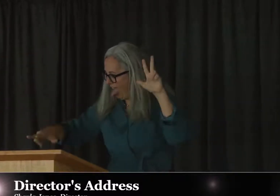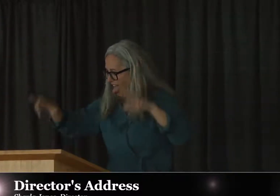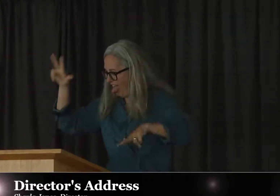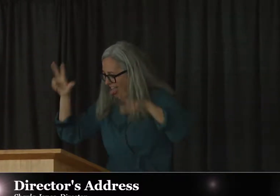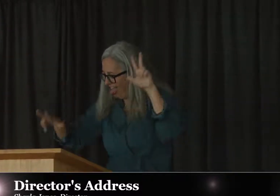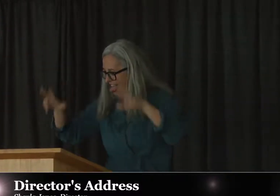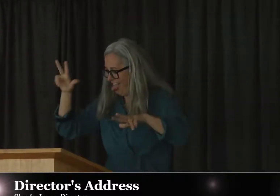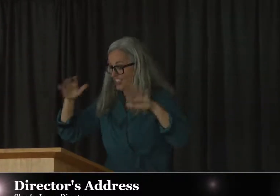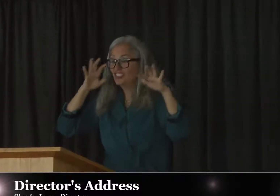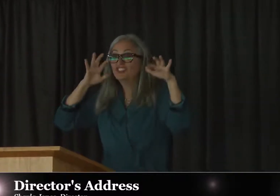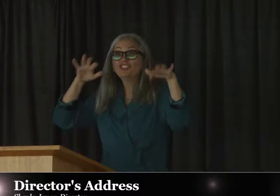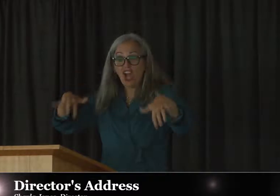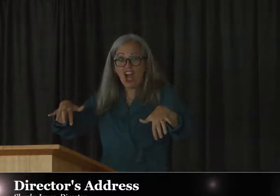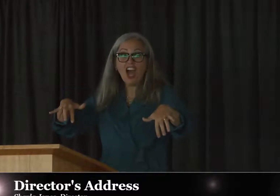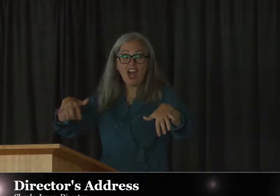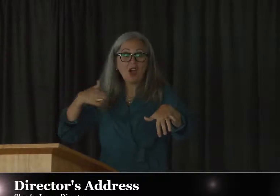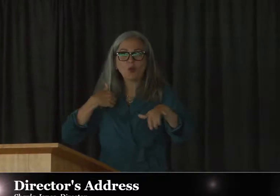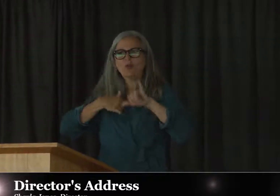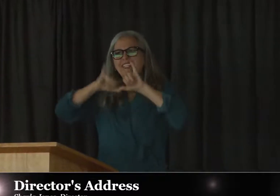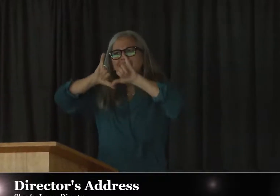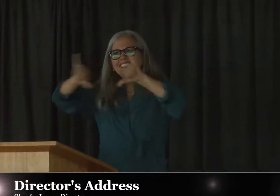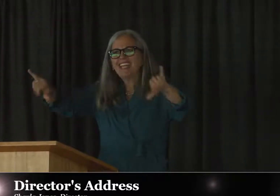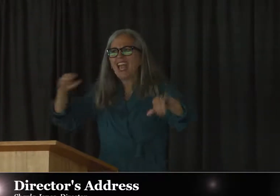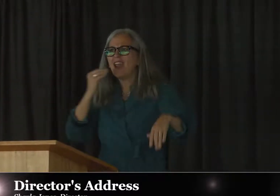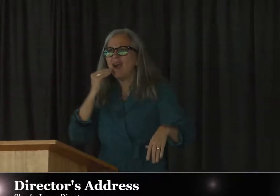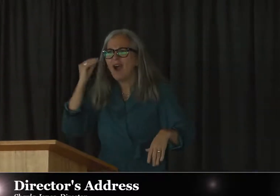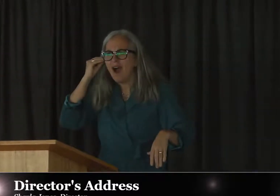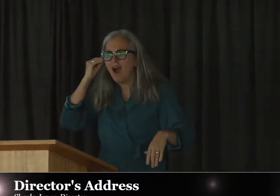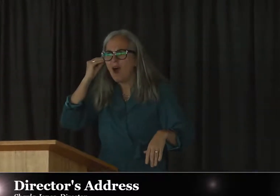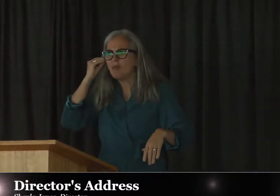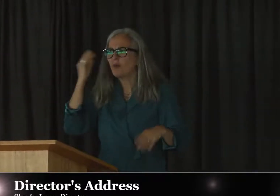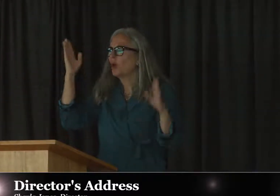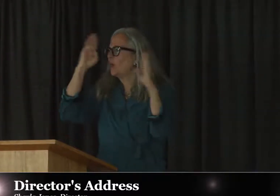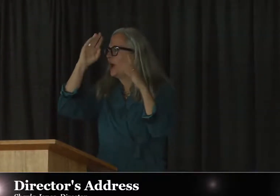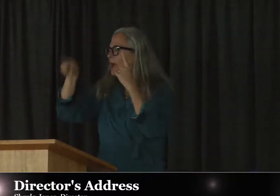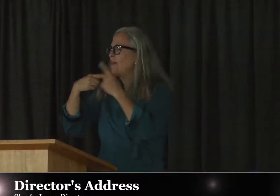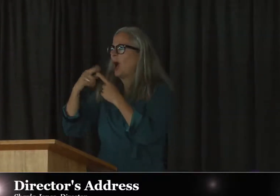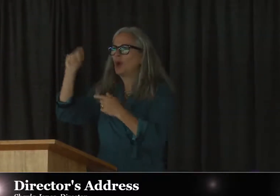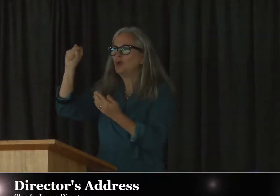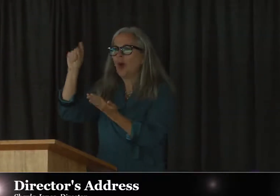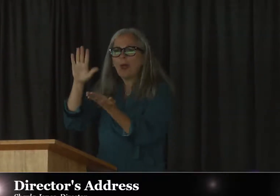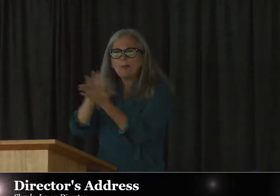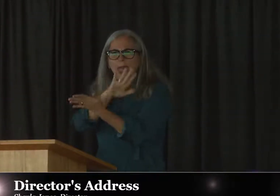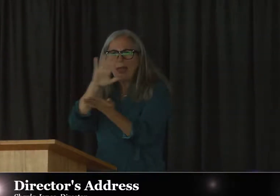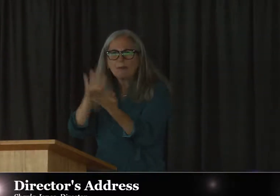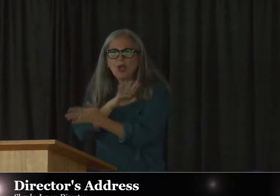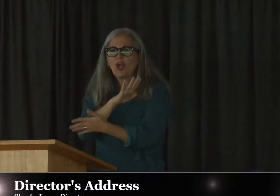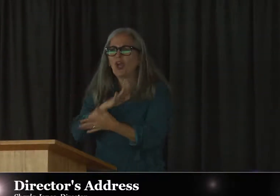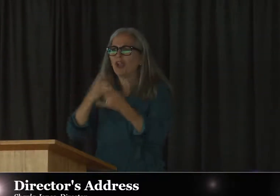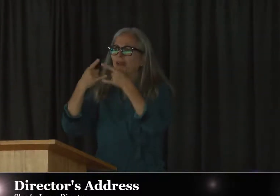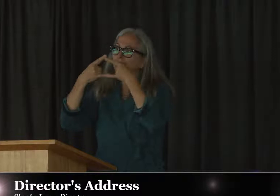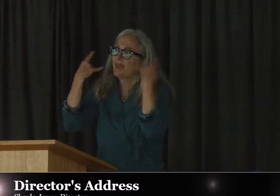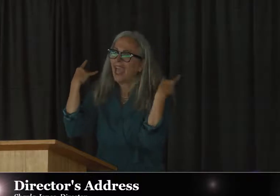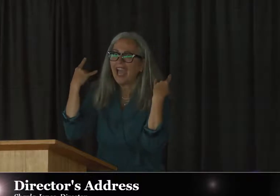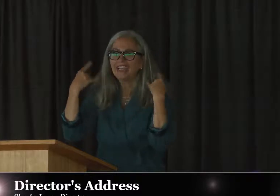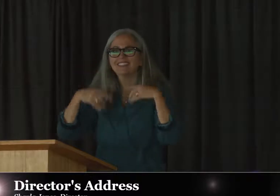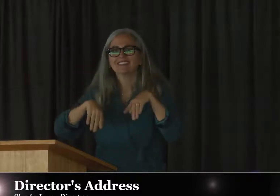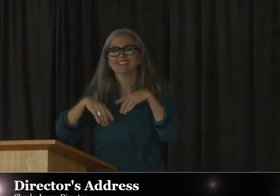very well. It was new for everybody and we were all in shock as we were staying in our homes and worrying about toilet paper